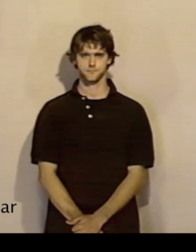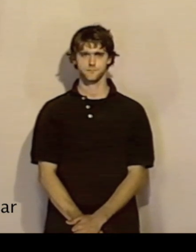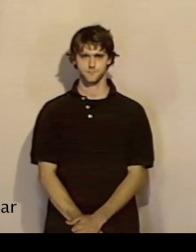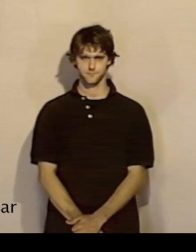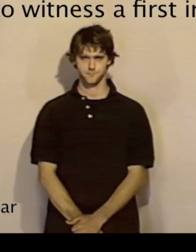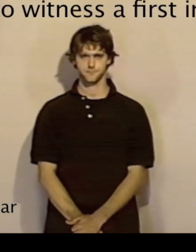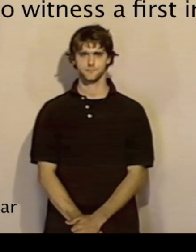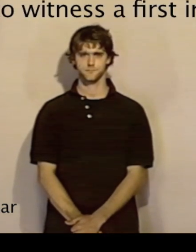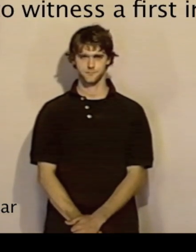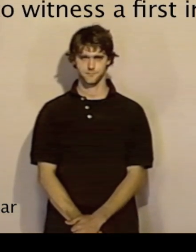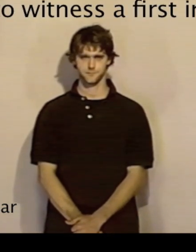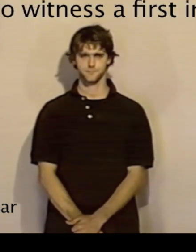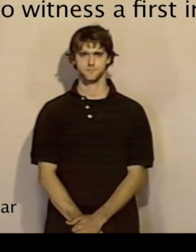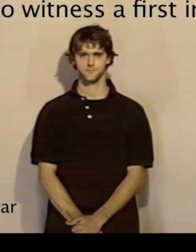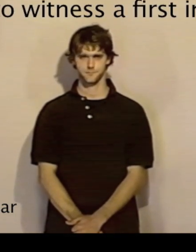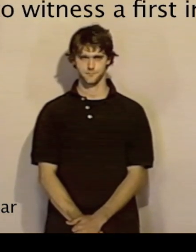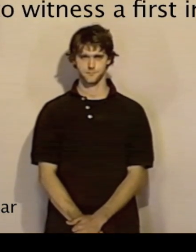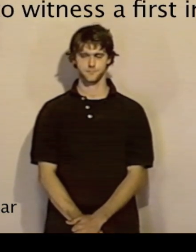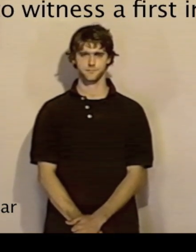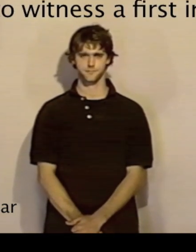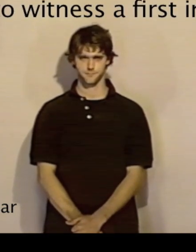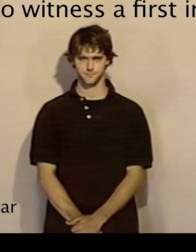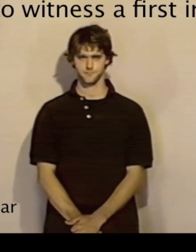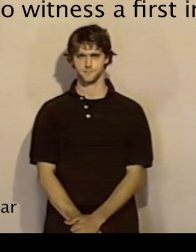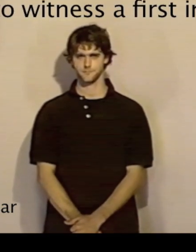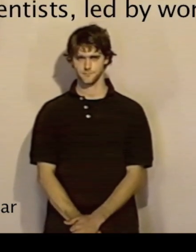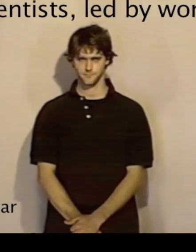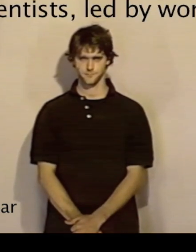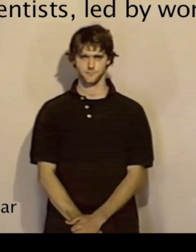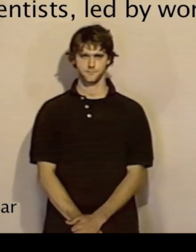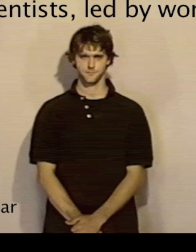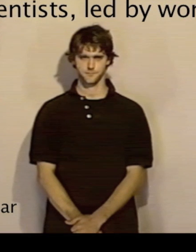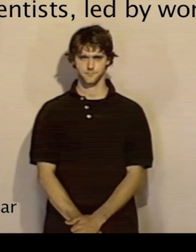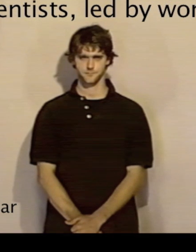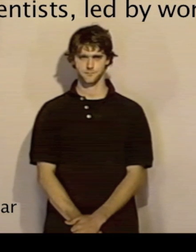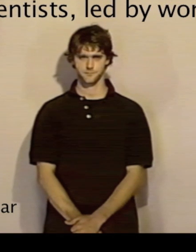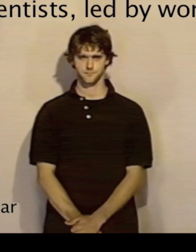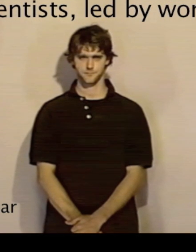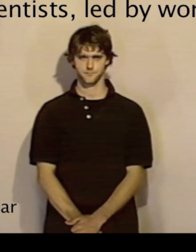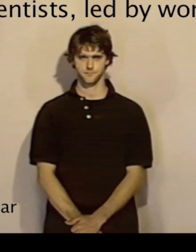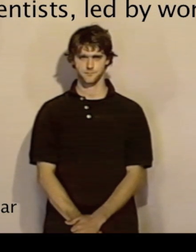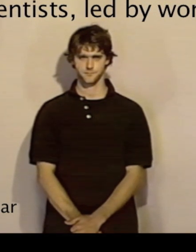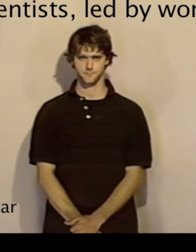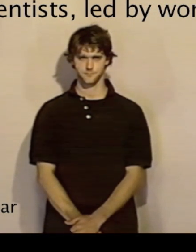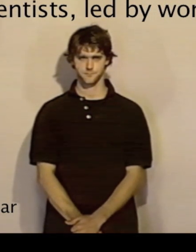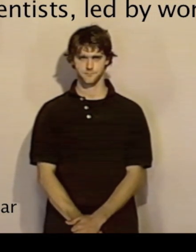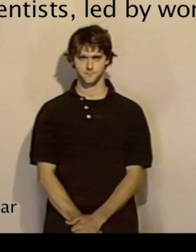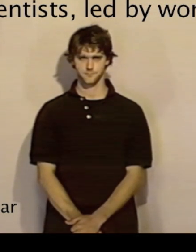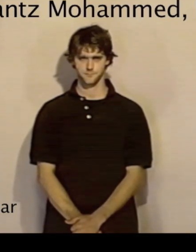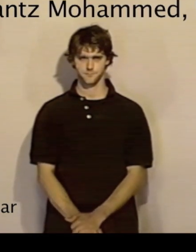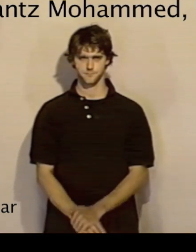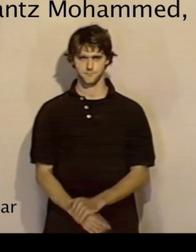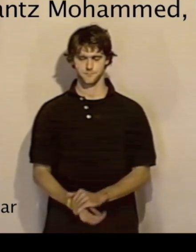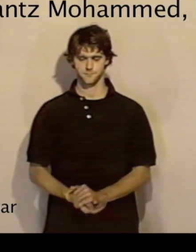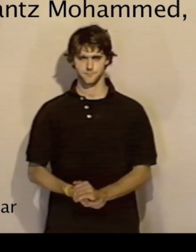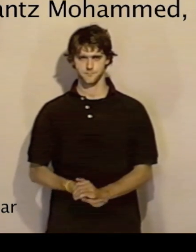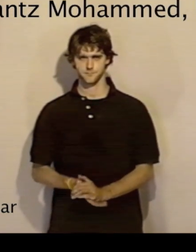What's going on? Ladies and gentlemen, we're here today to witness the first in the world of neuroscience. A team of scientists led by world-renowned psychosurgeon Dr.